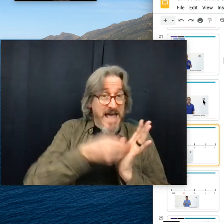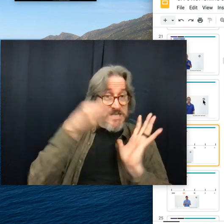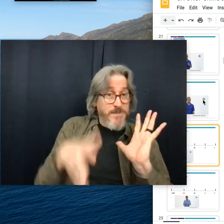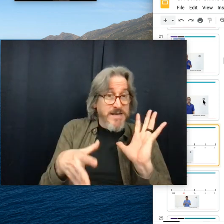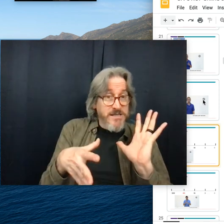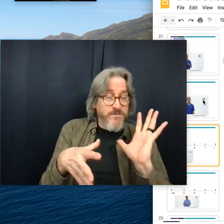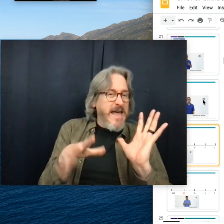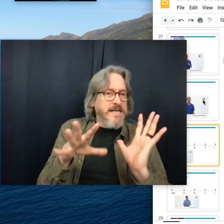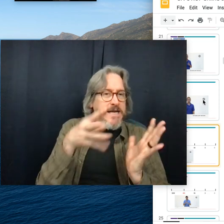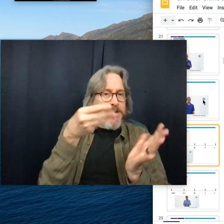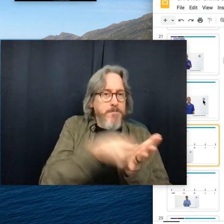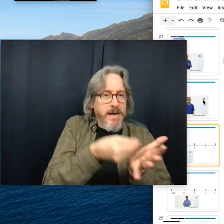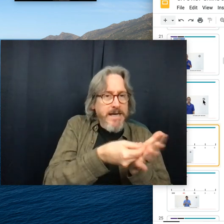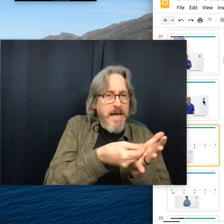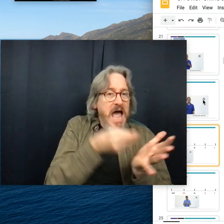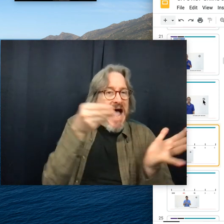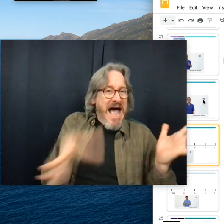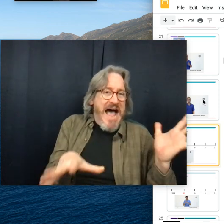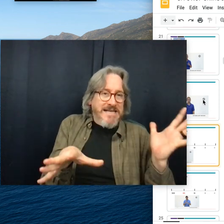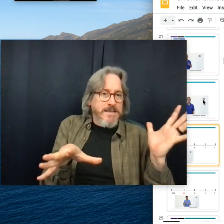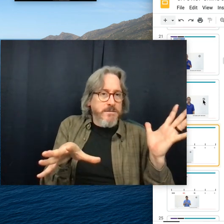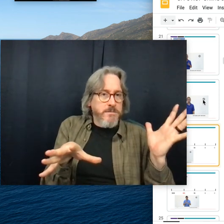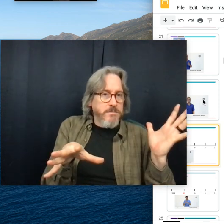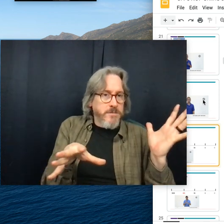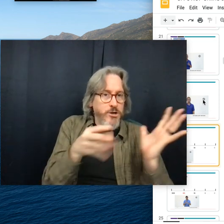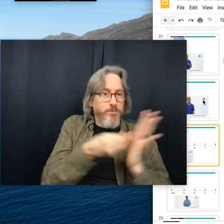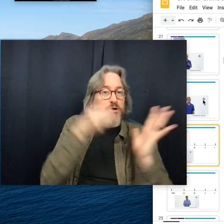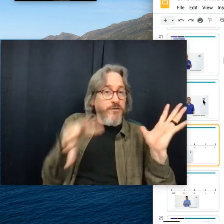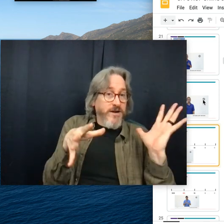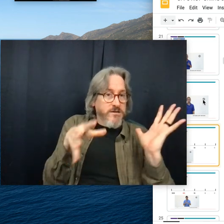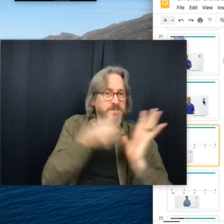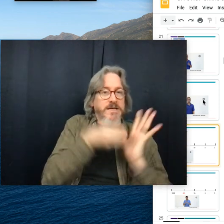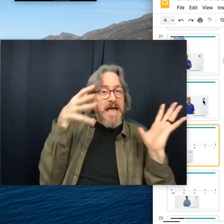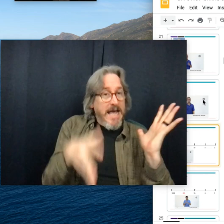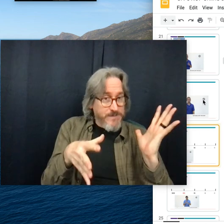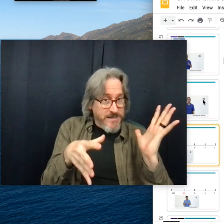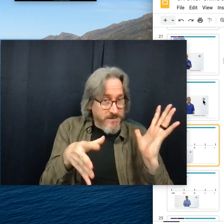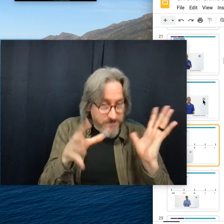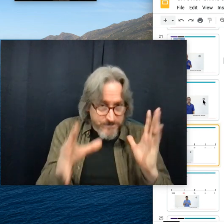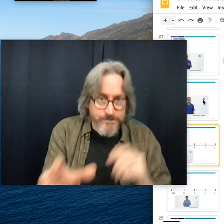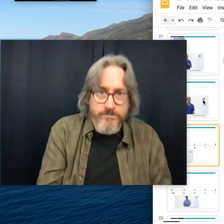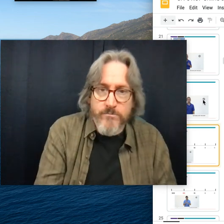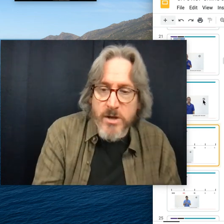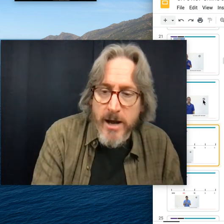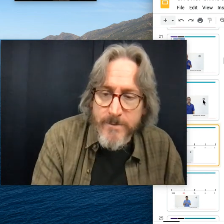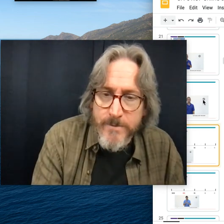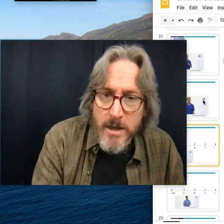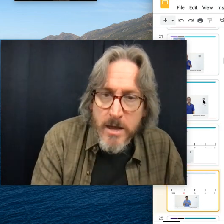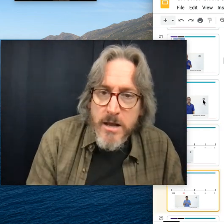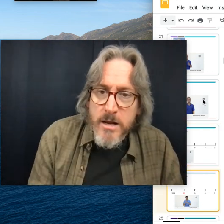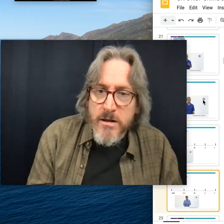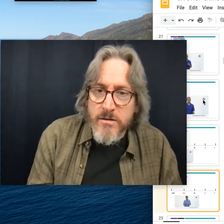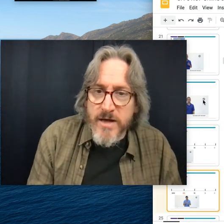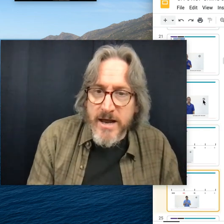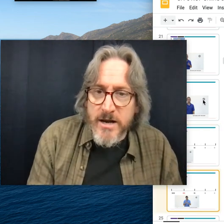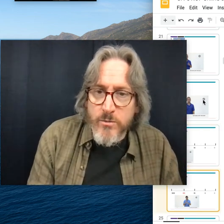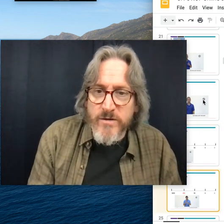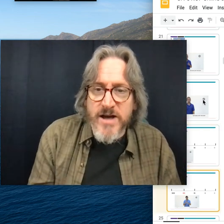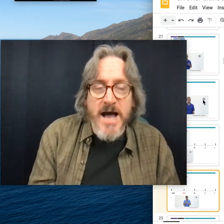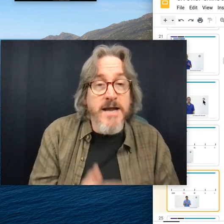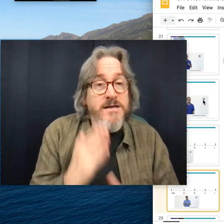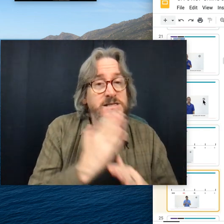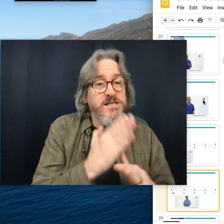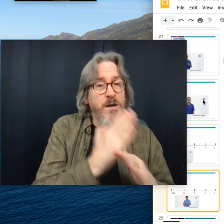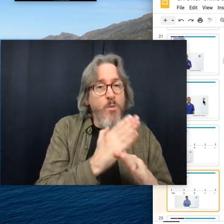there's expensive, and it's like money, hot, like you burnt your fingers, expensive, okay? Then